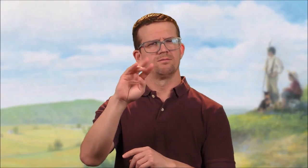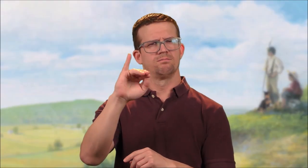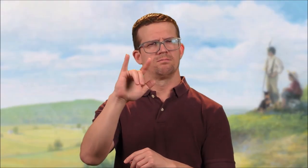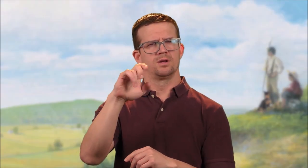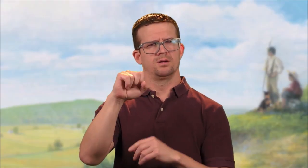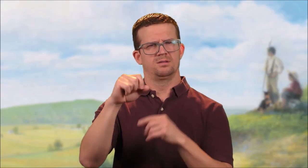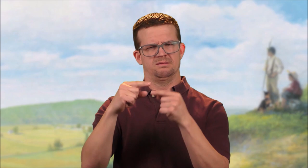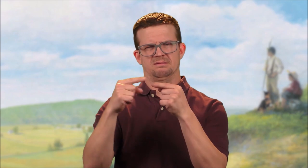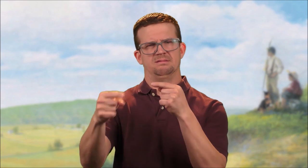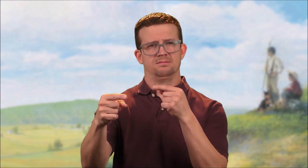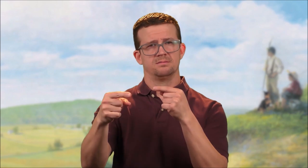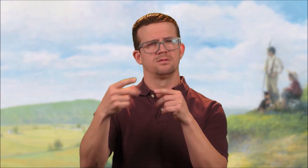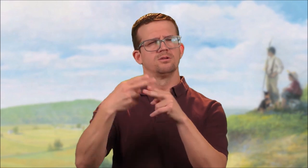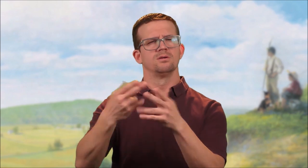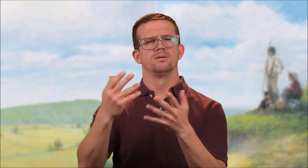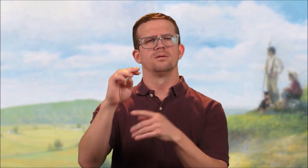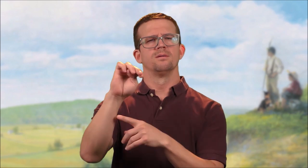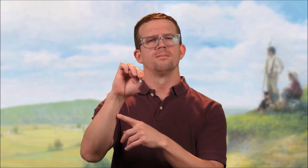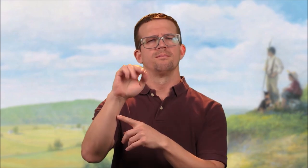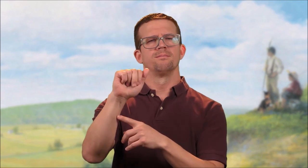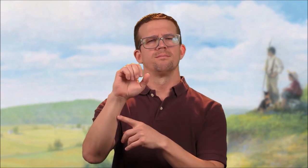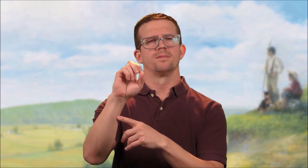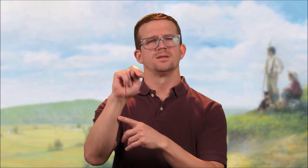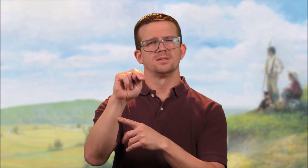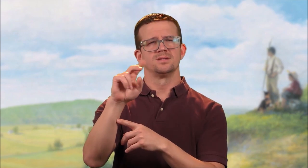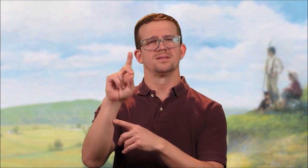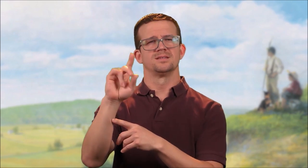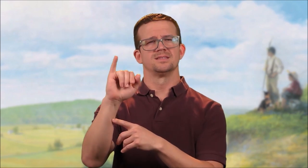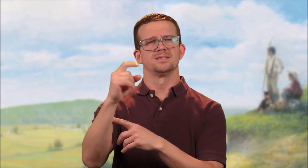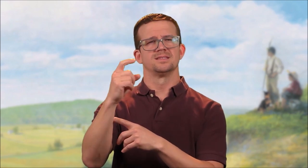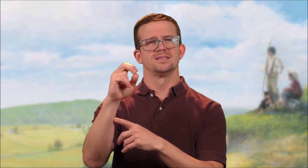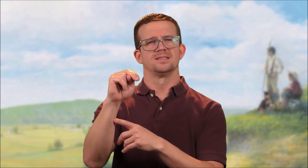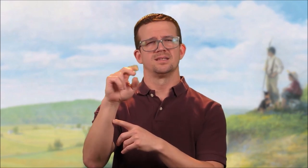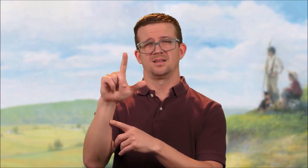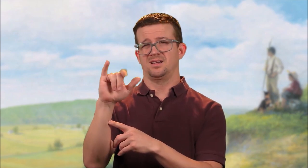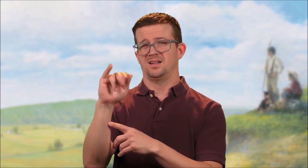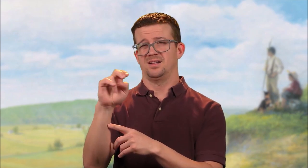Gettysburg was only 7 miles from the Mason-Dixon line.